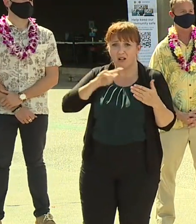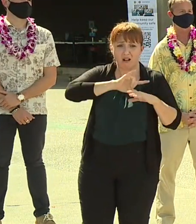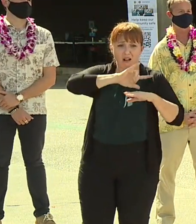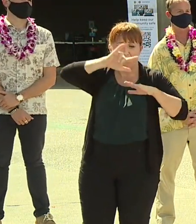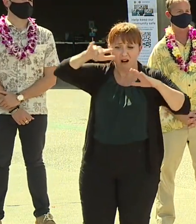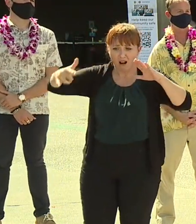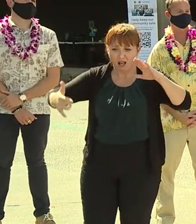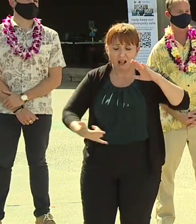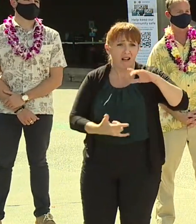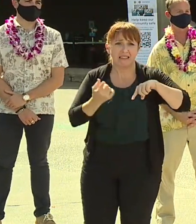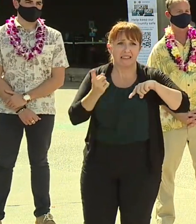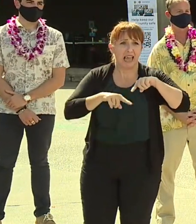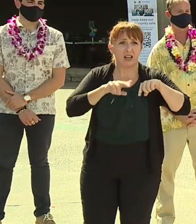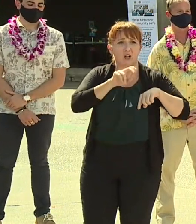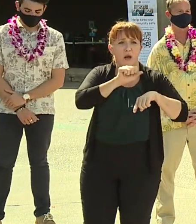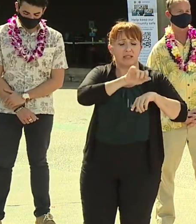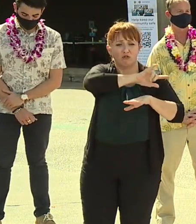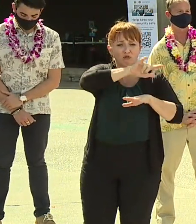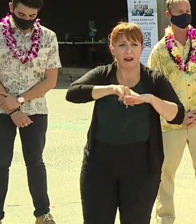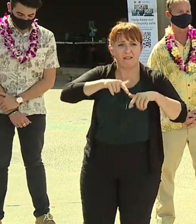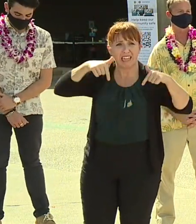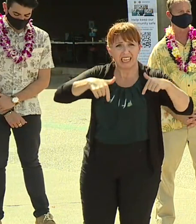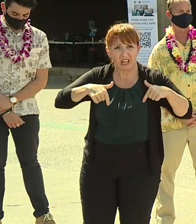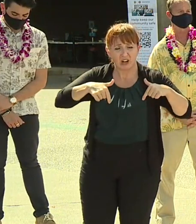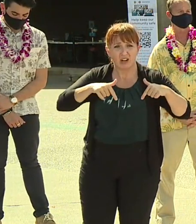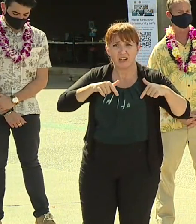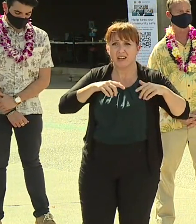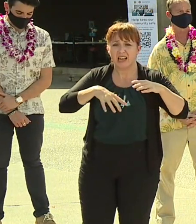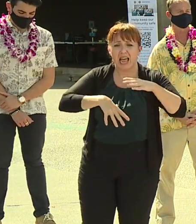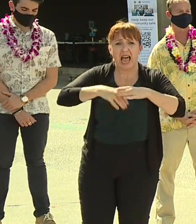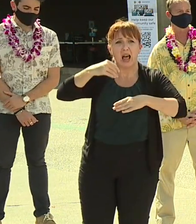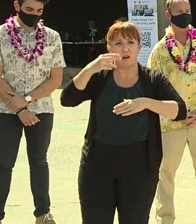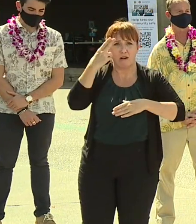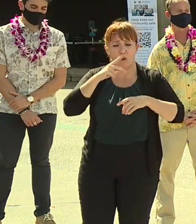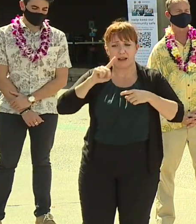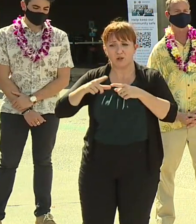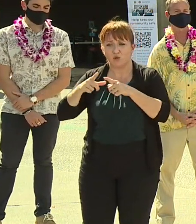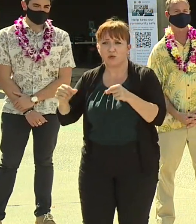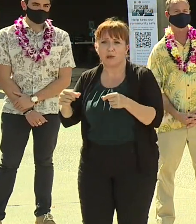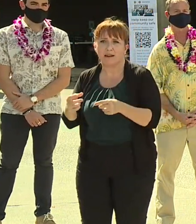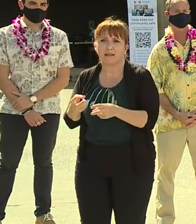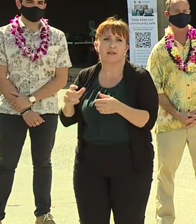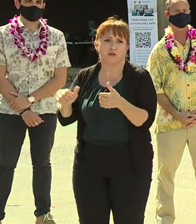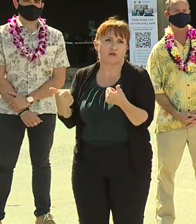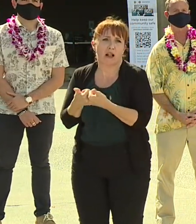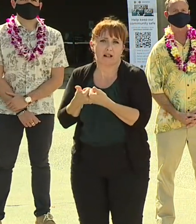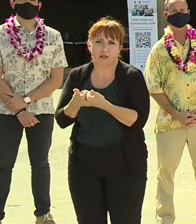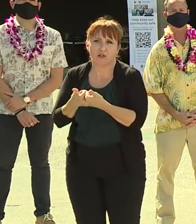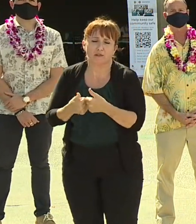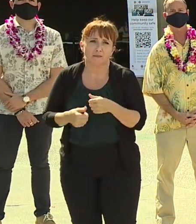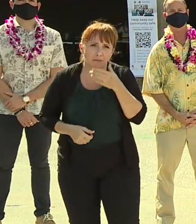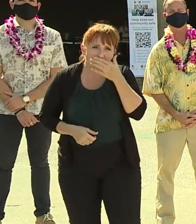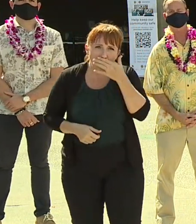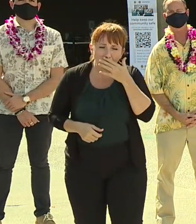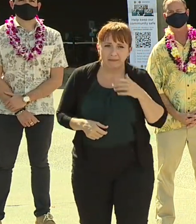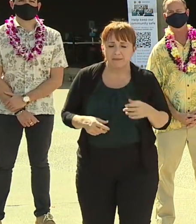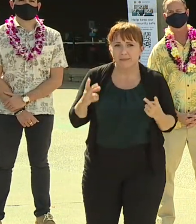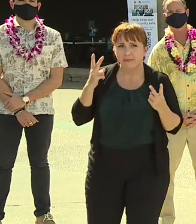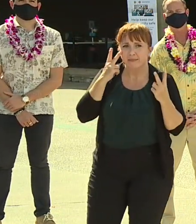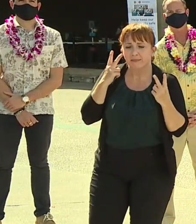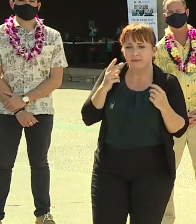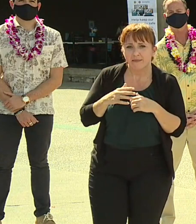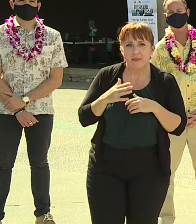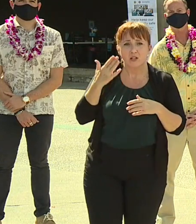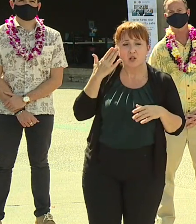United States to Hawaii, in addition to traveling from Hawaii to Japan. With visitors continuing to arrive from